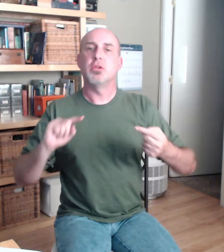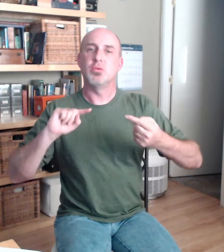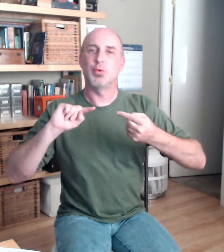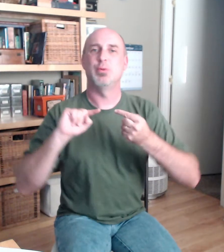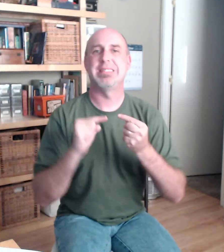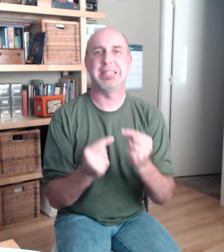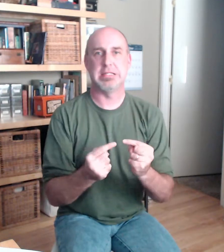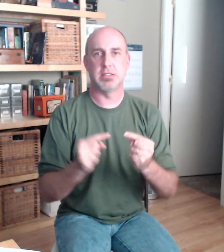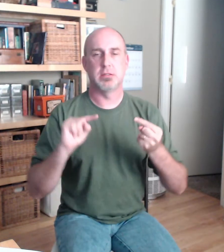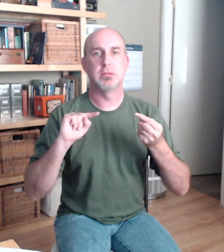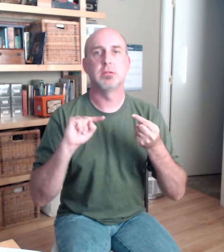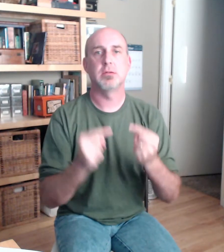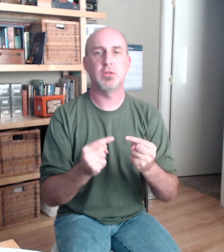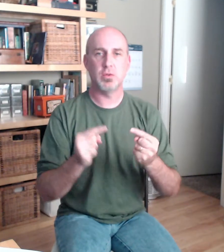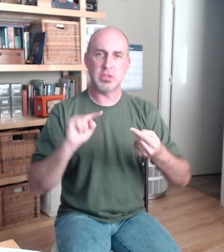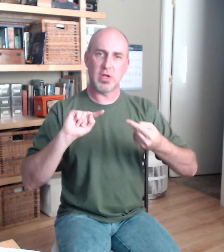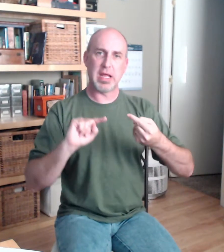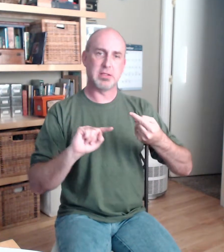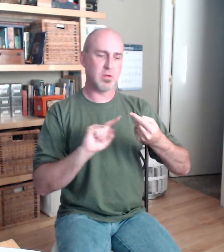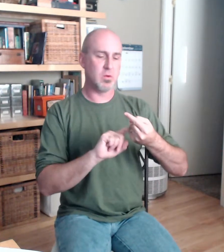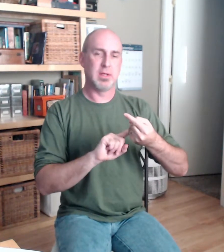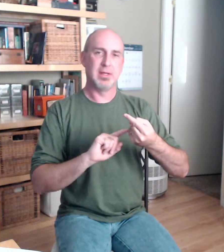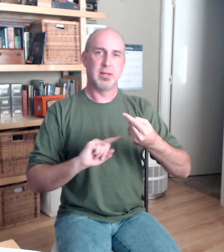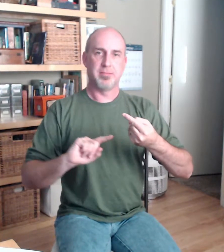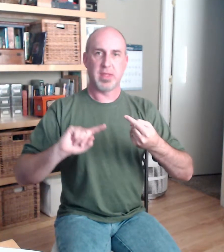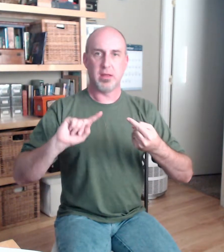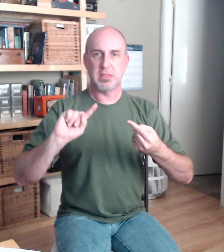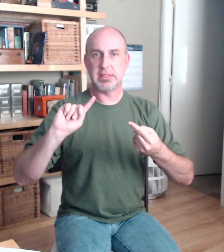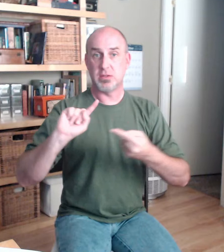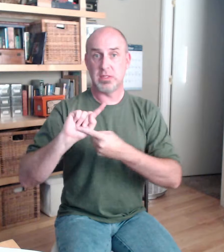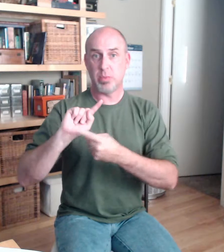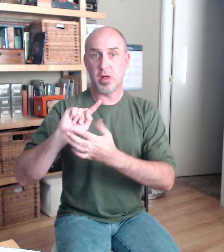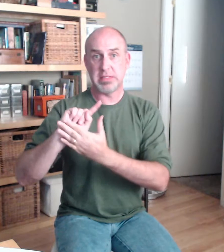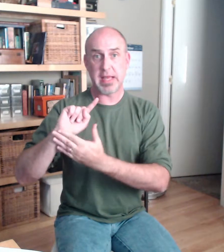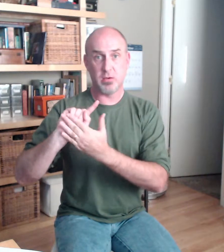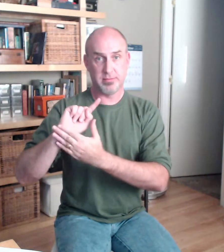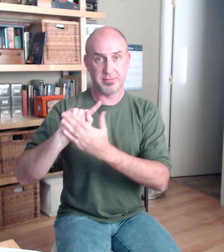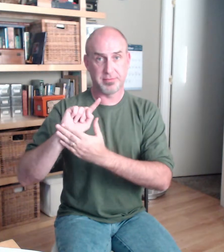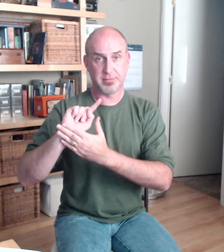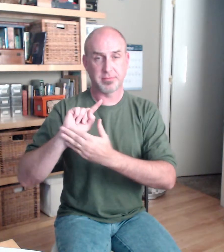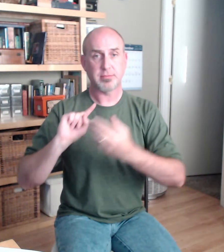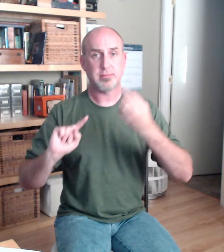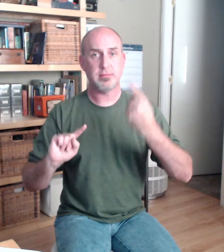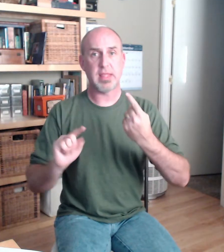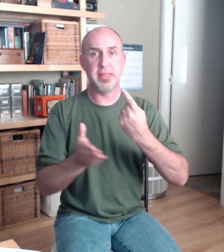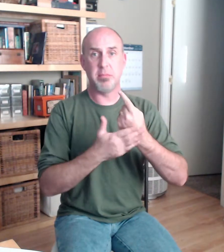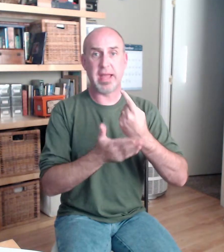You twist it. If you twist your hand, so let's see, so this palm is out and the back of